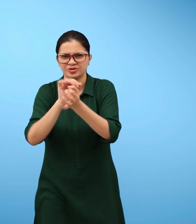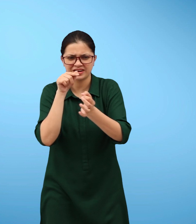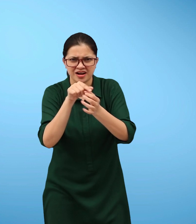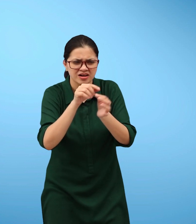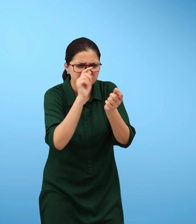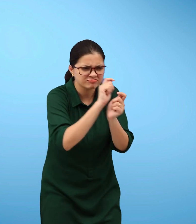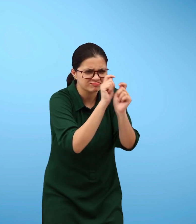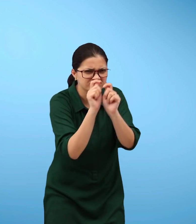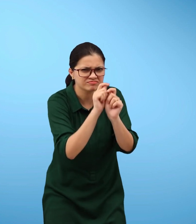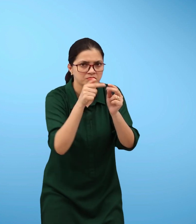as Ajanta.